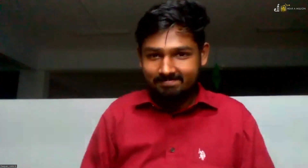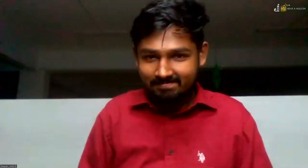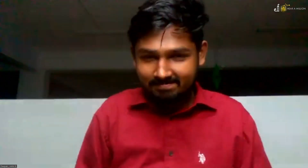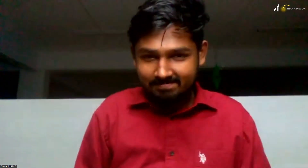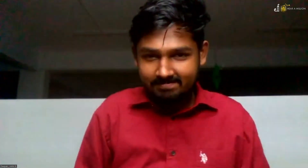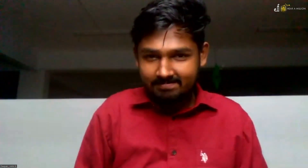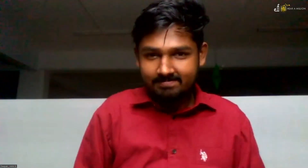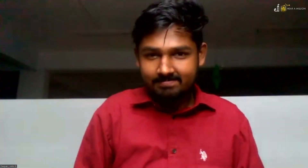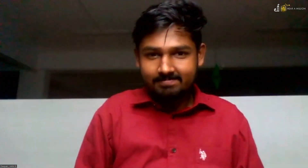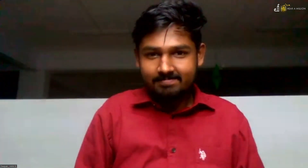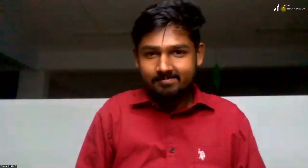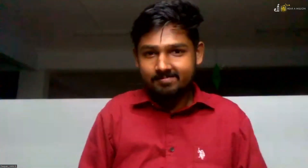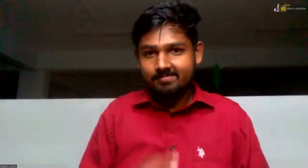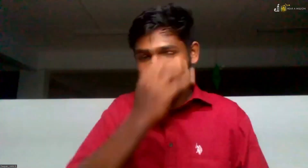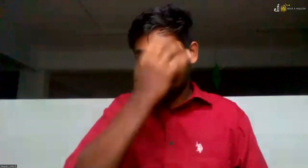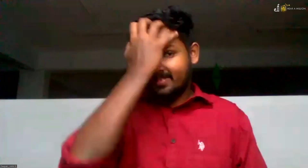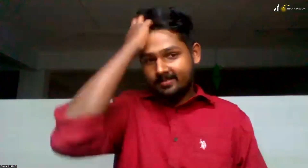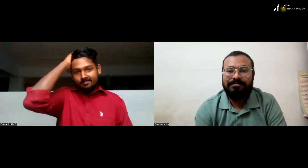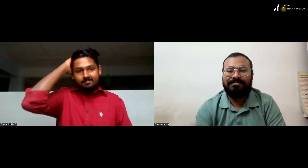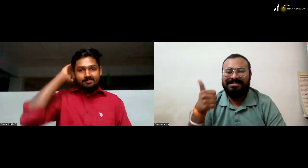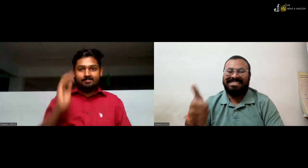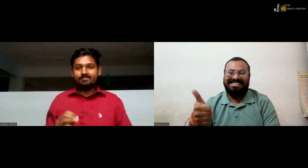Deepesh, could you please join?